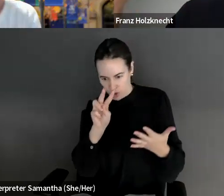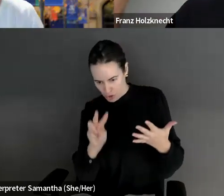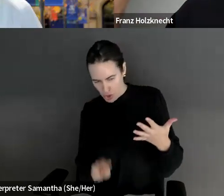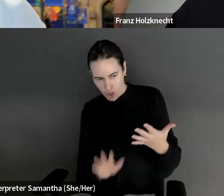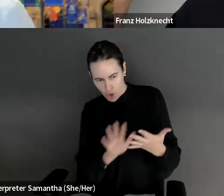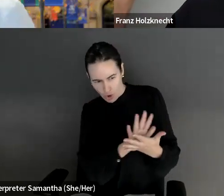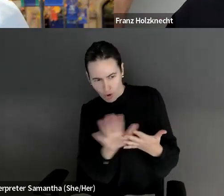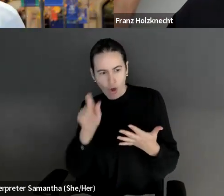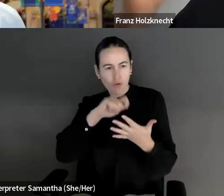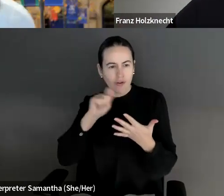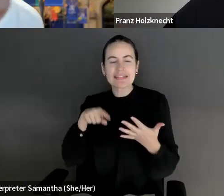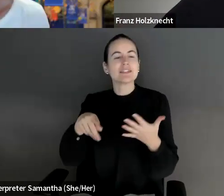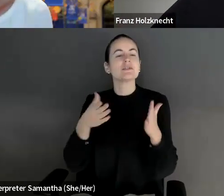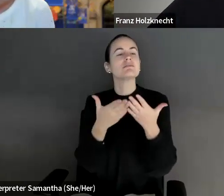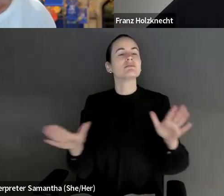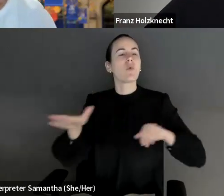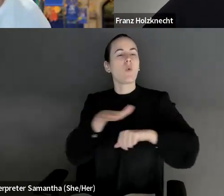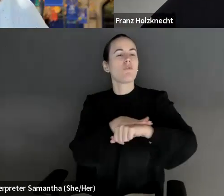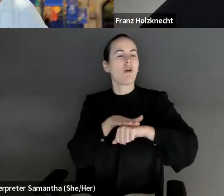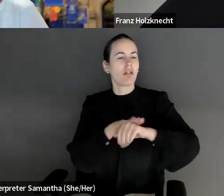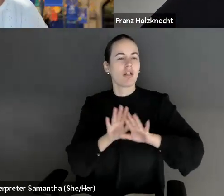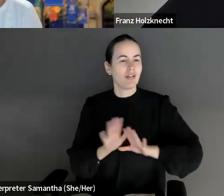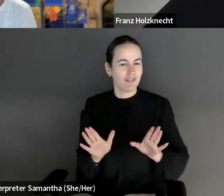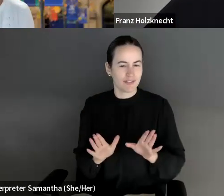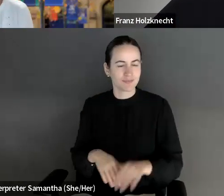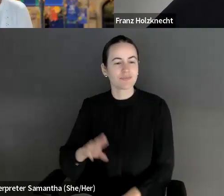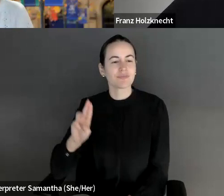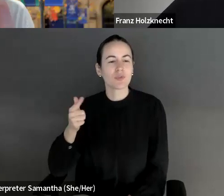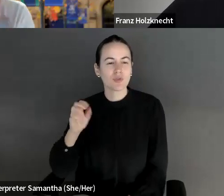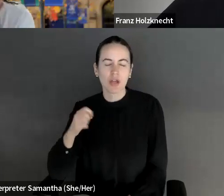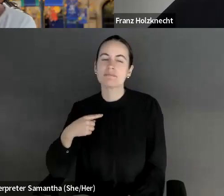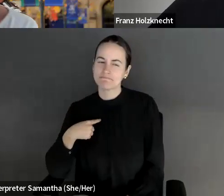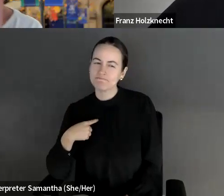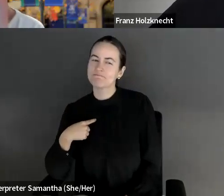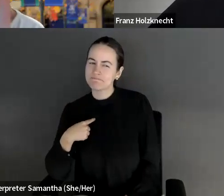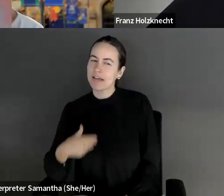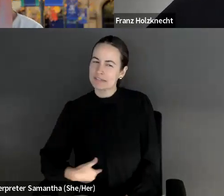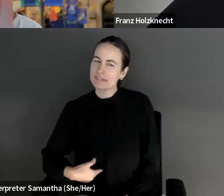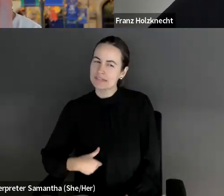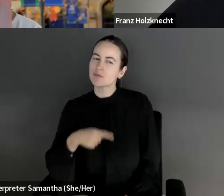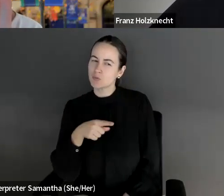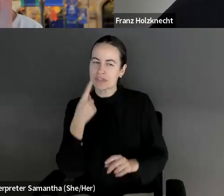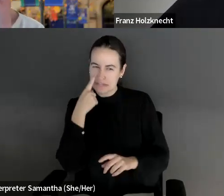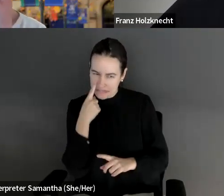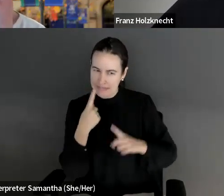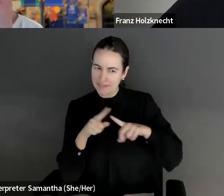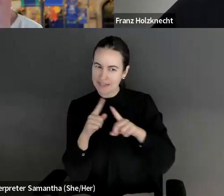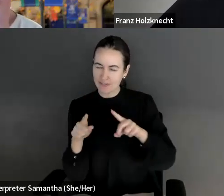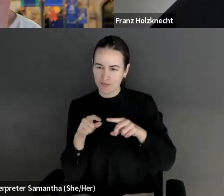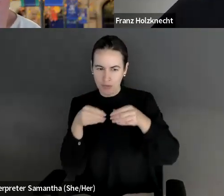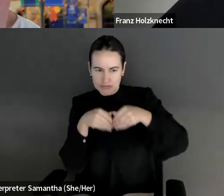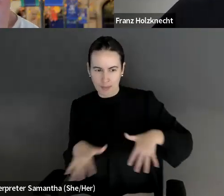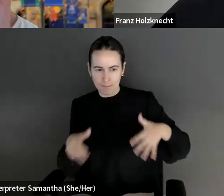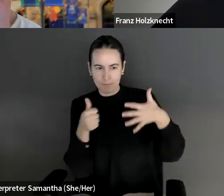the Ah, okay. the Yeah, overall. because I reckon you will find some differences for the subscales if you do Yeah, the thanks. We have to- sub-analysis.